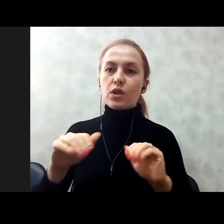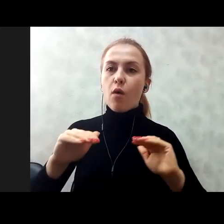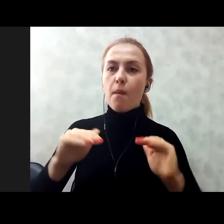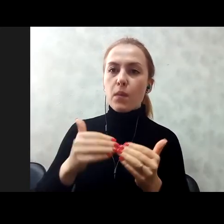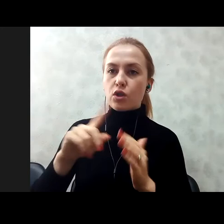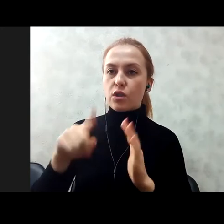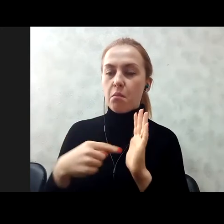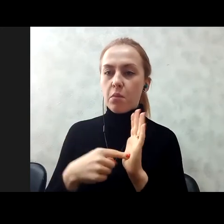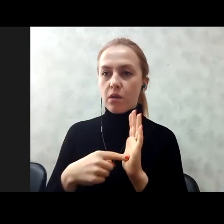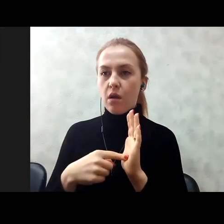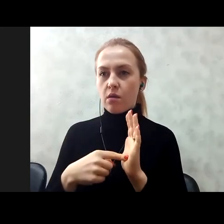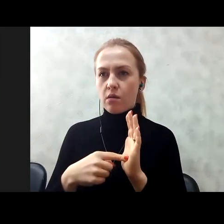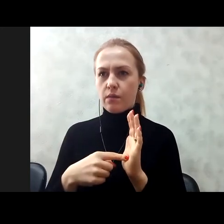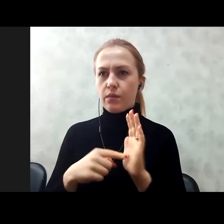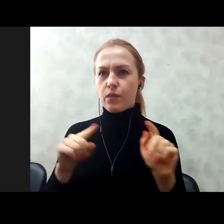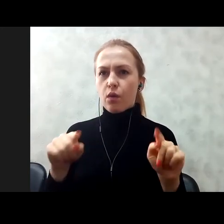And perhaps